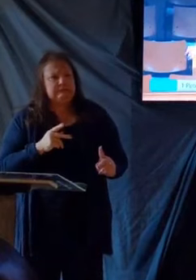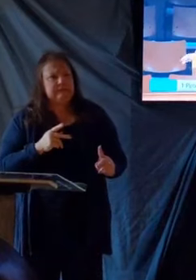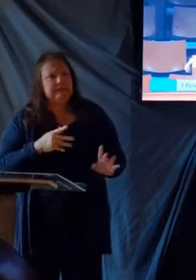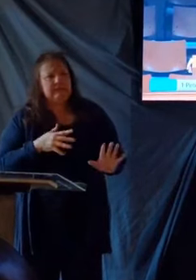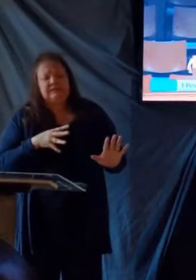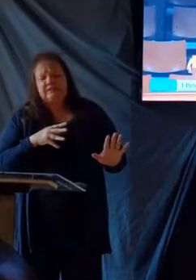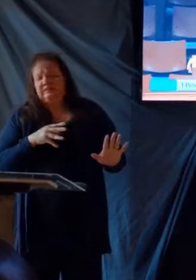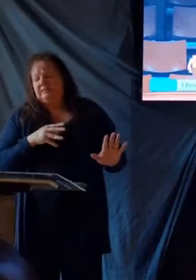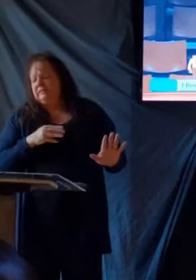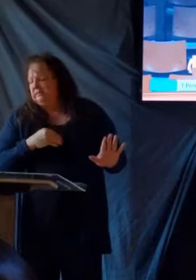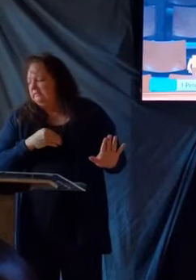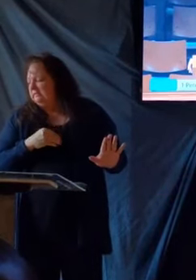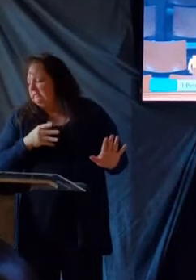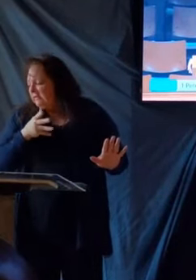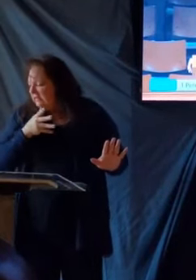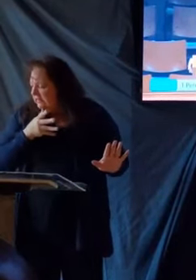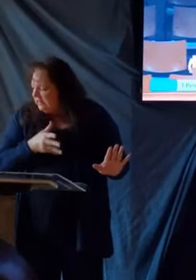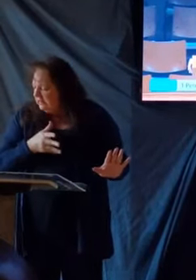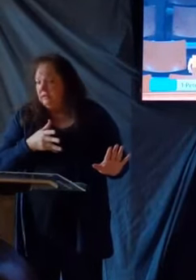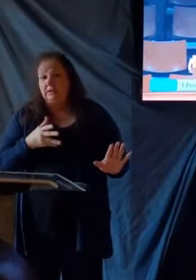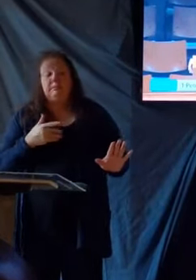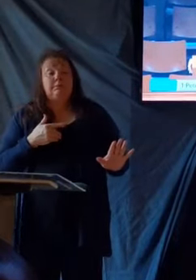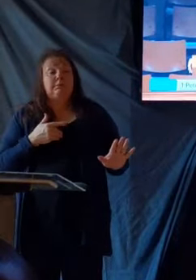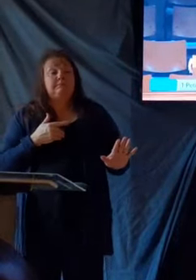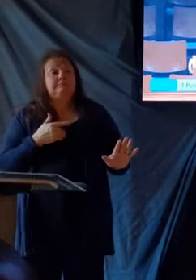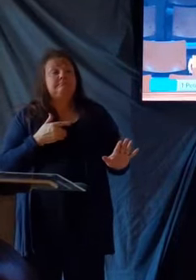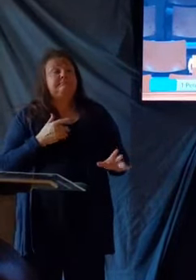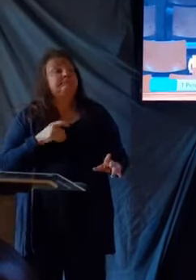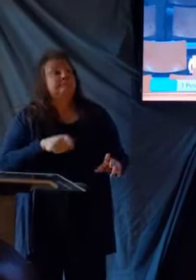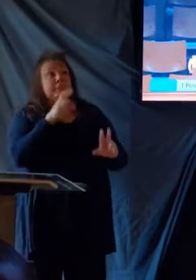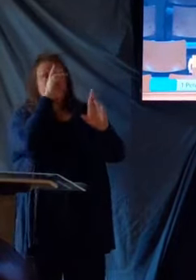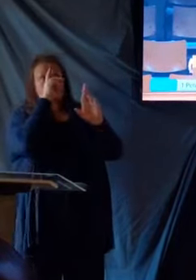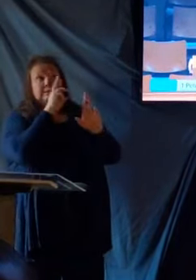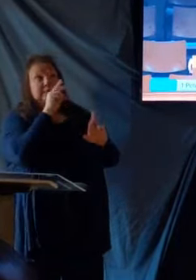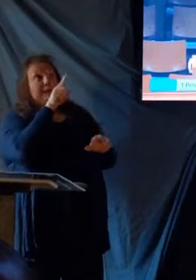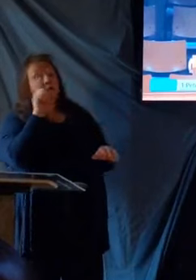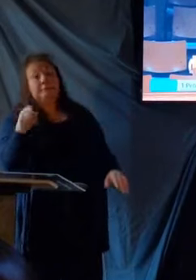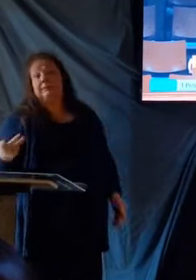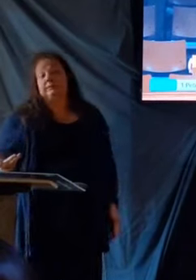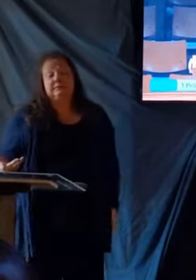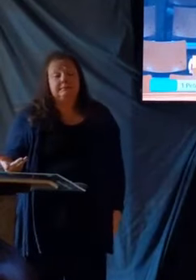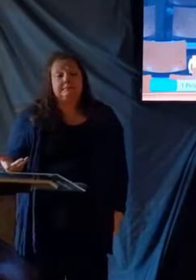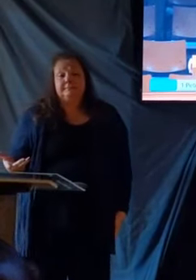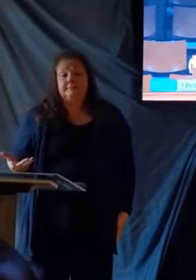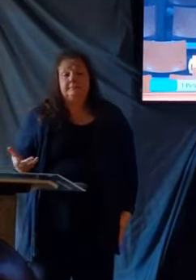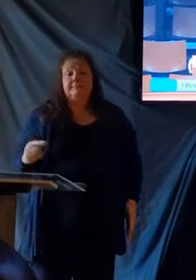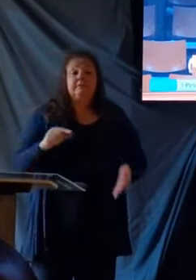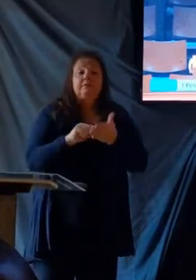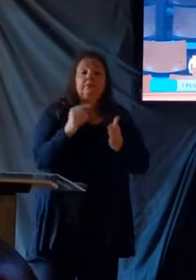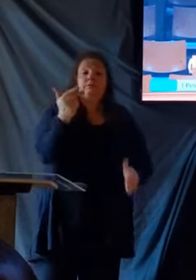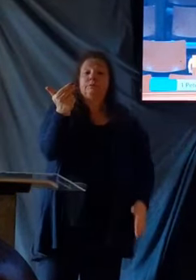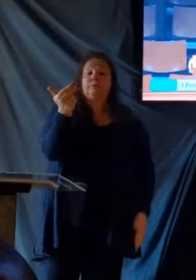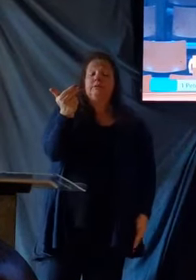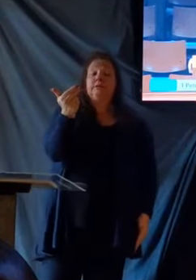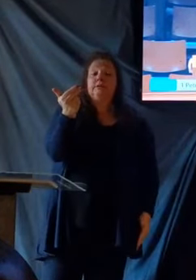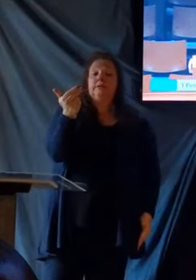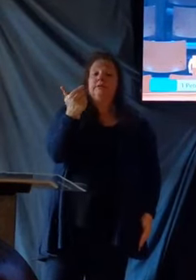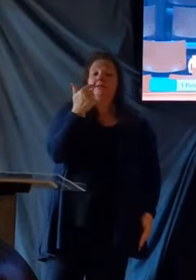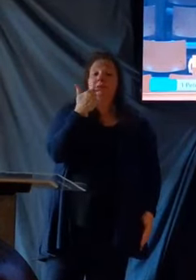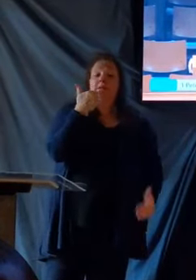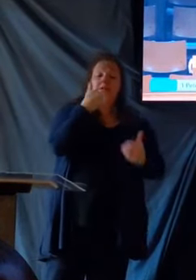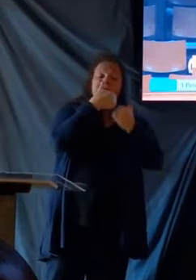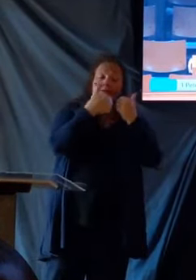couldn't take him anymore. But all they have to say is be respectful to the leader. Verse 13 of chapter 2 said,